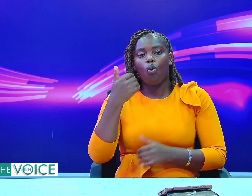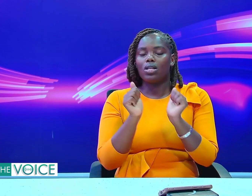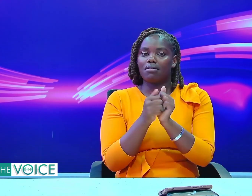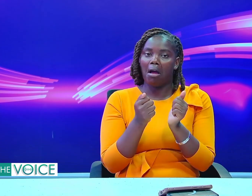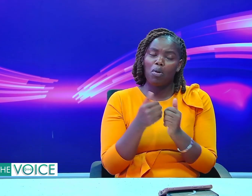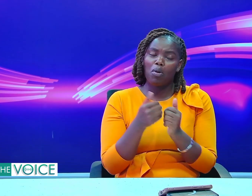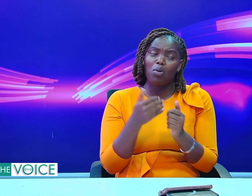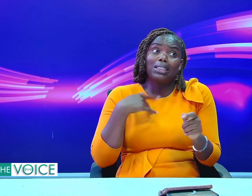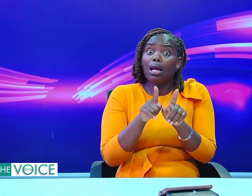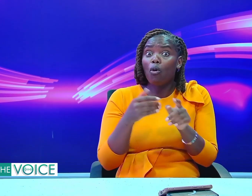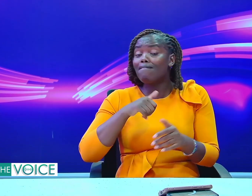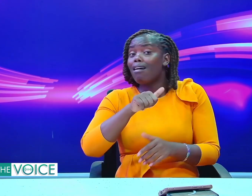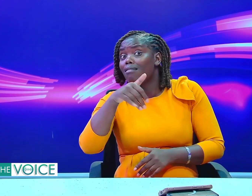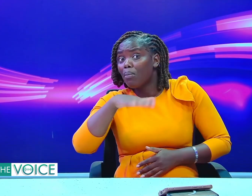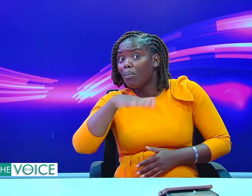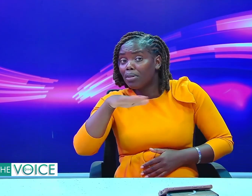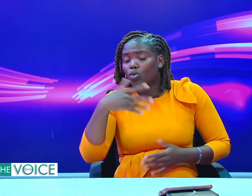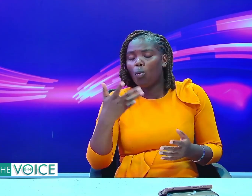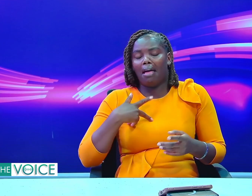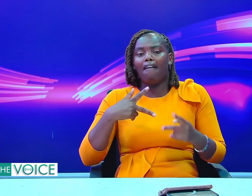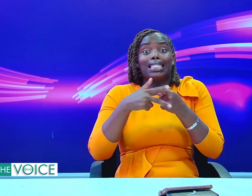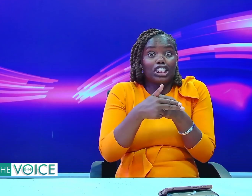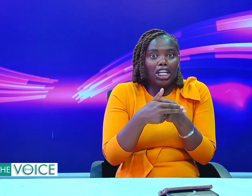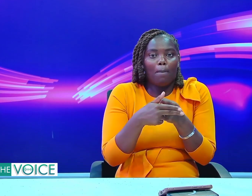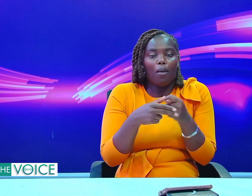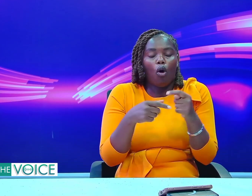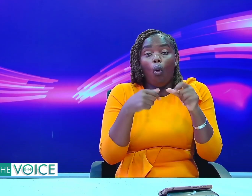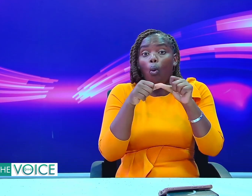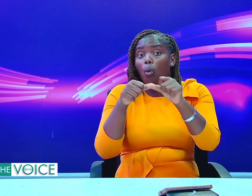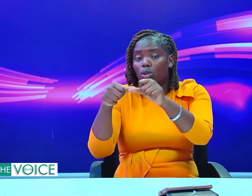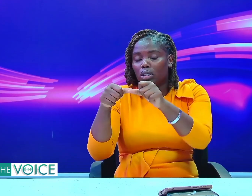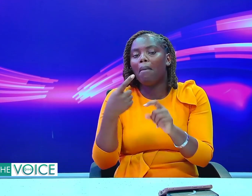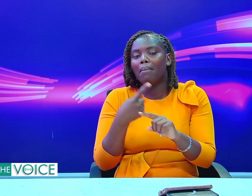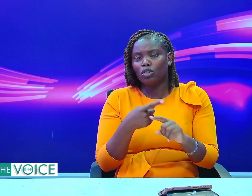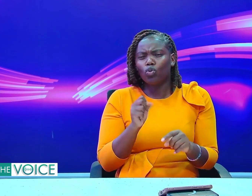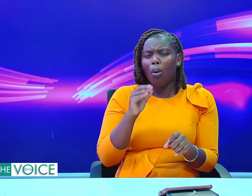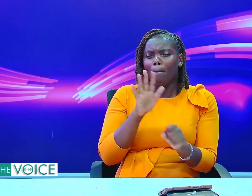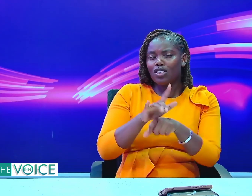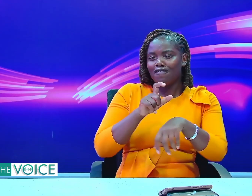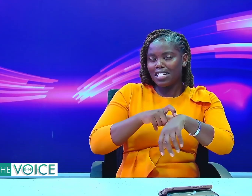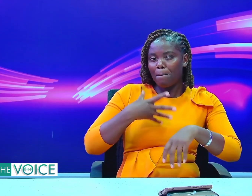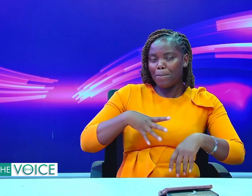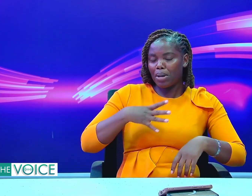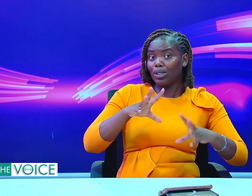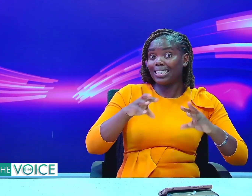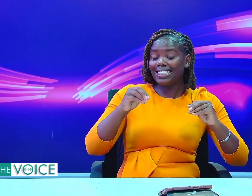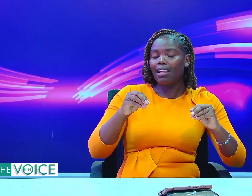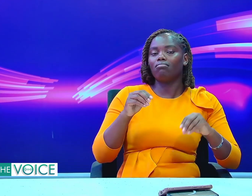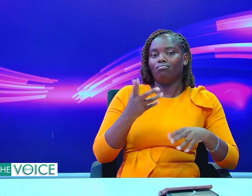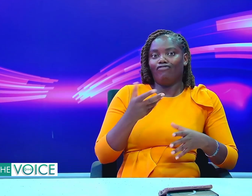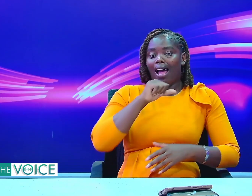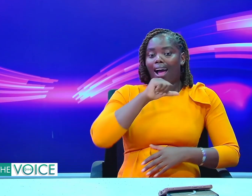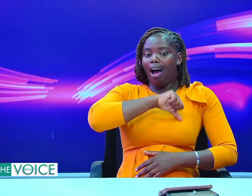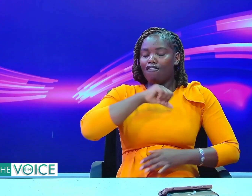It's always a rite of passage for men in other countries where they go for circumcision in order to celebrate